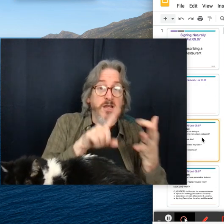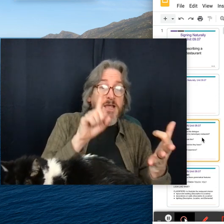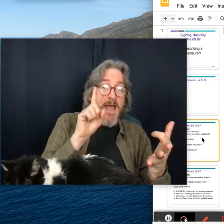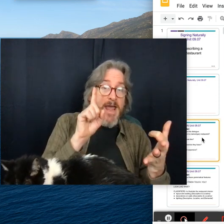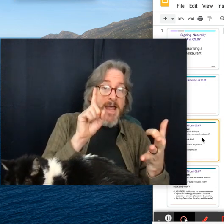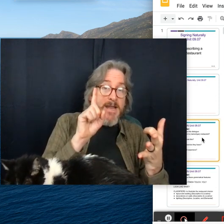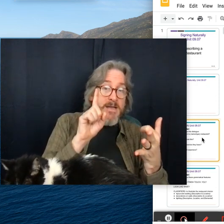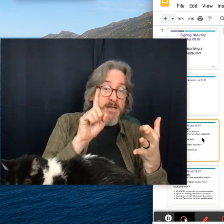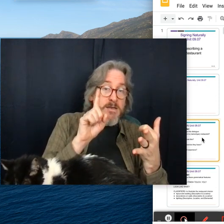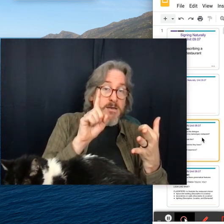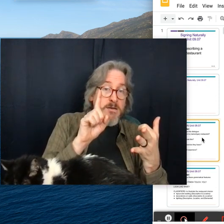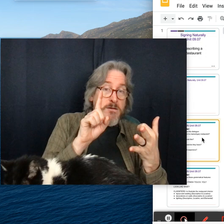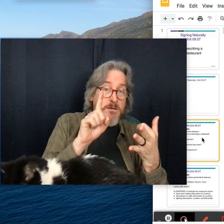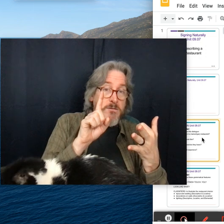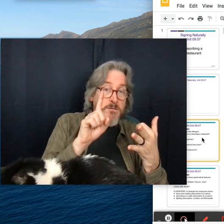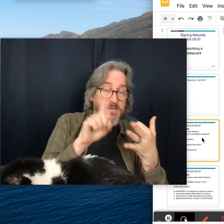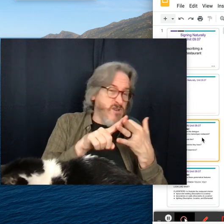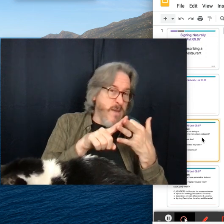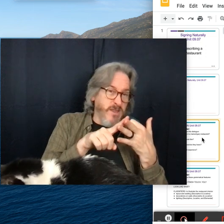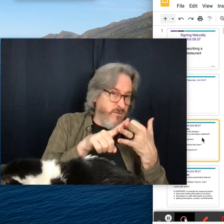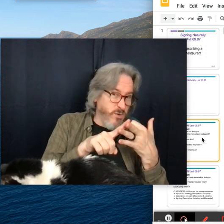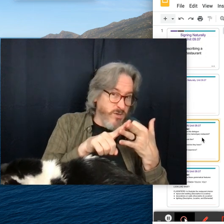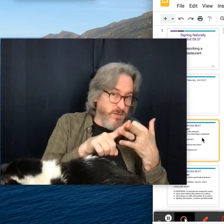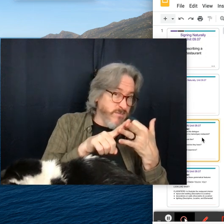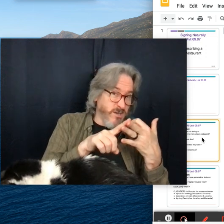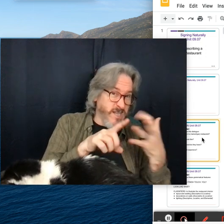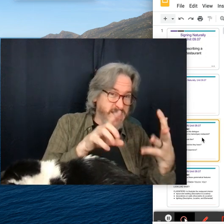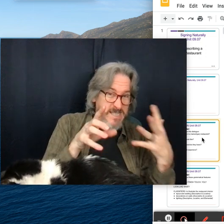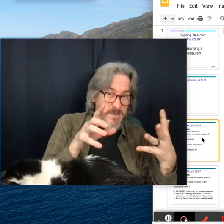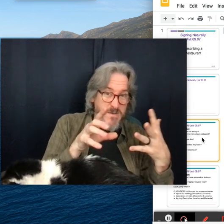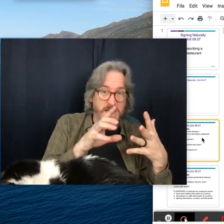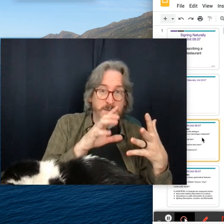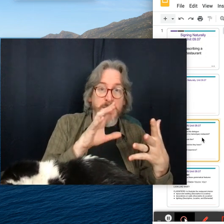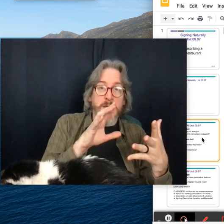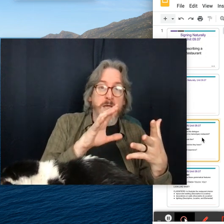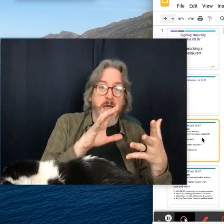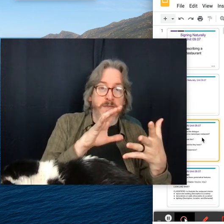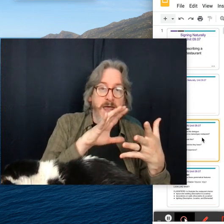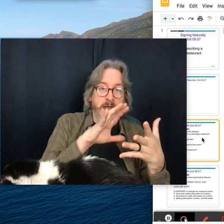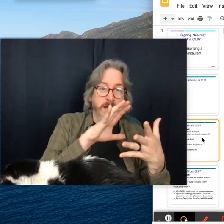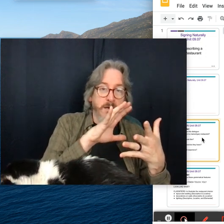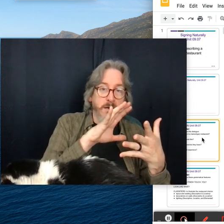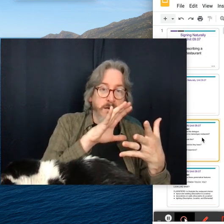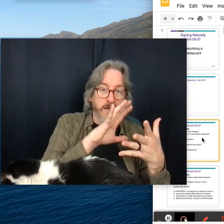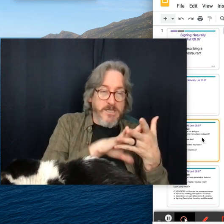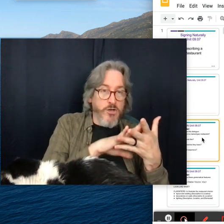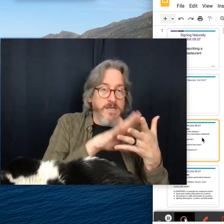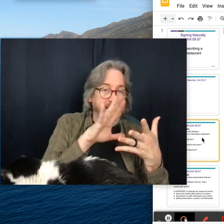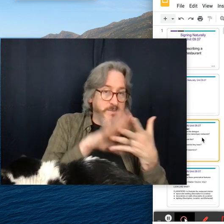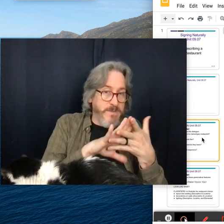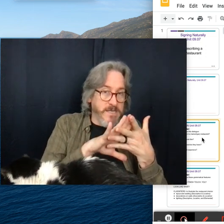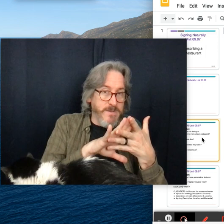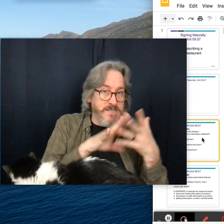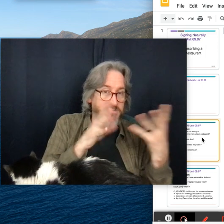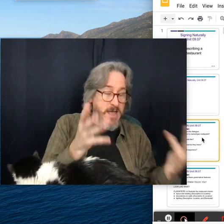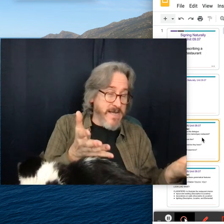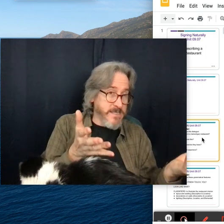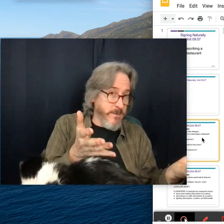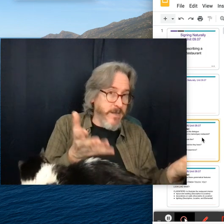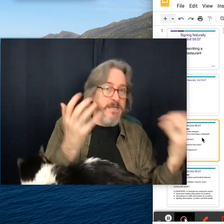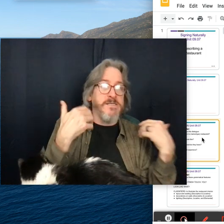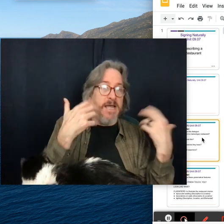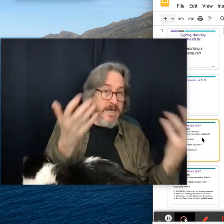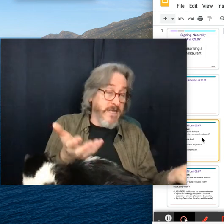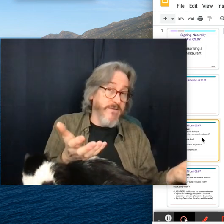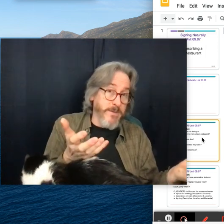have, and describing the food, listing some of them, and then is it good, is it expensive?